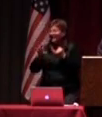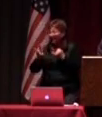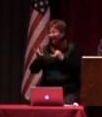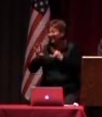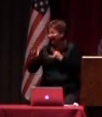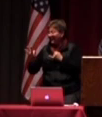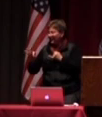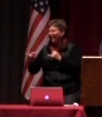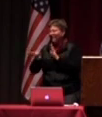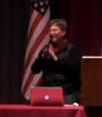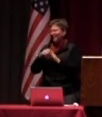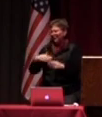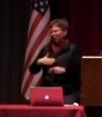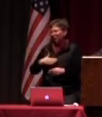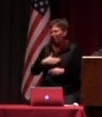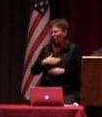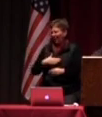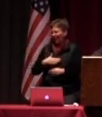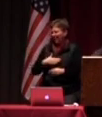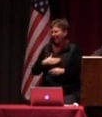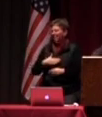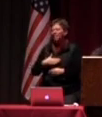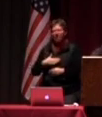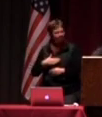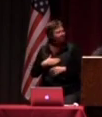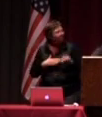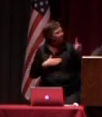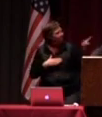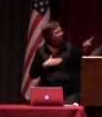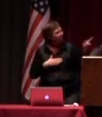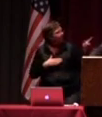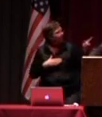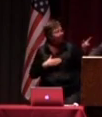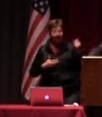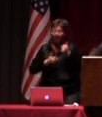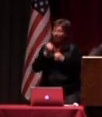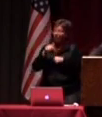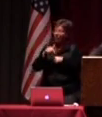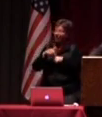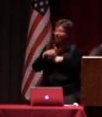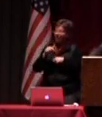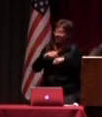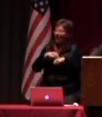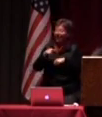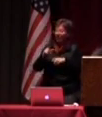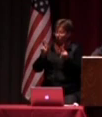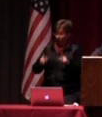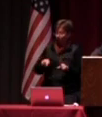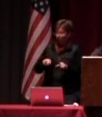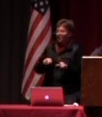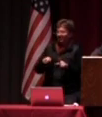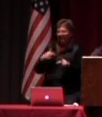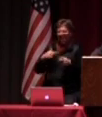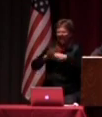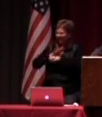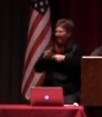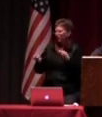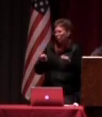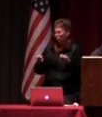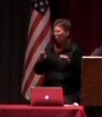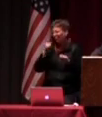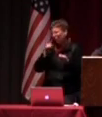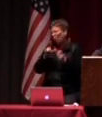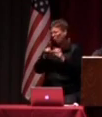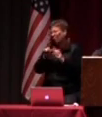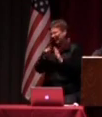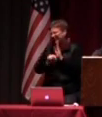Napoleon Bonaparte. In most of these cases, the authority figure in question exercised dictatorial powers, at least for a time. The